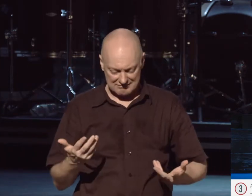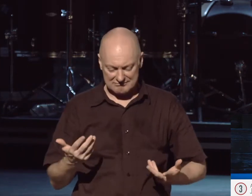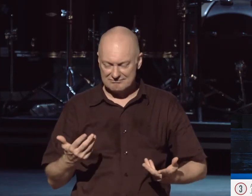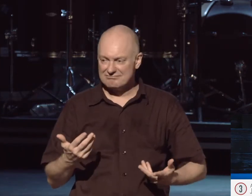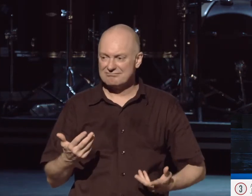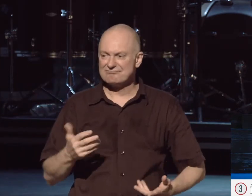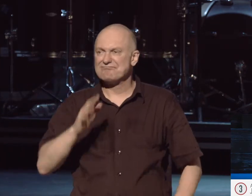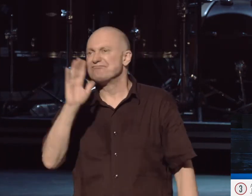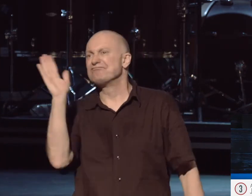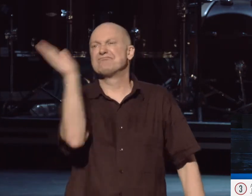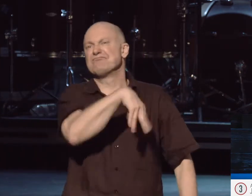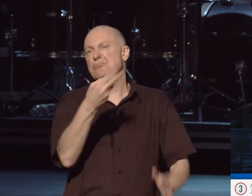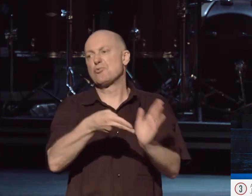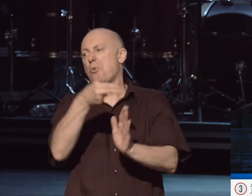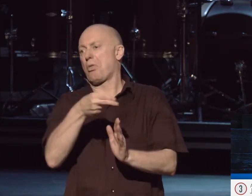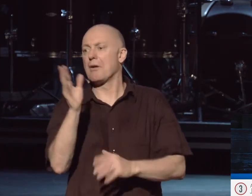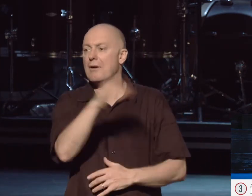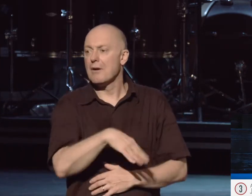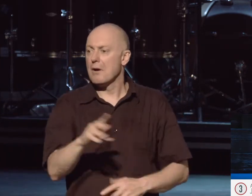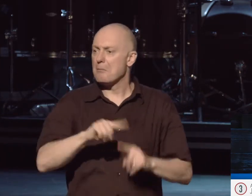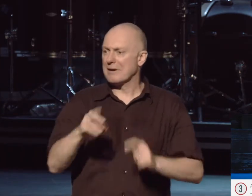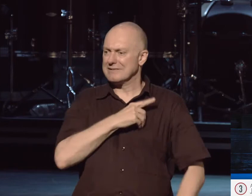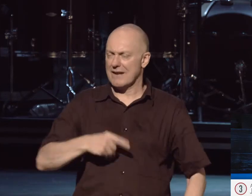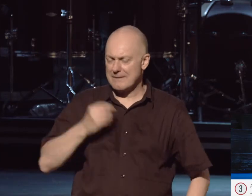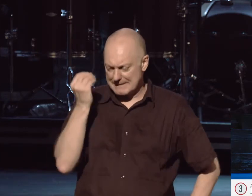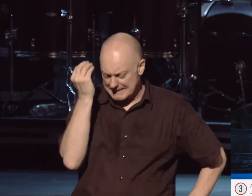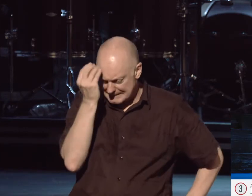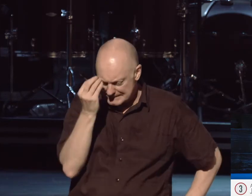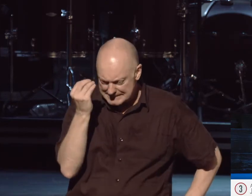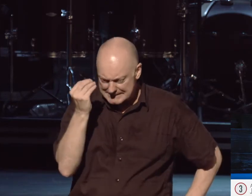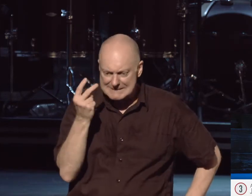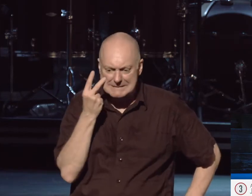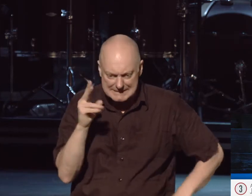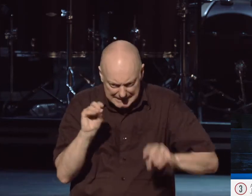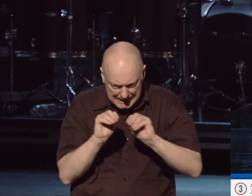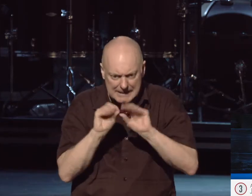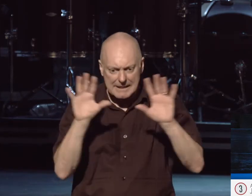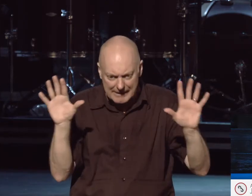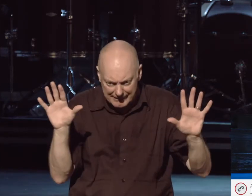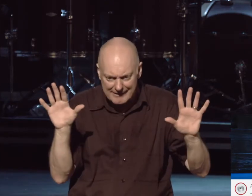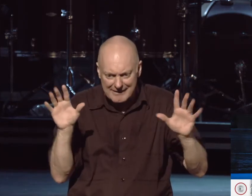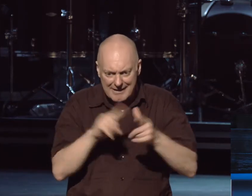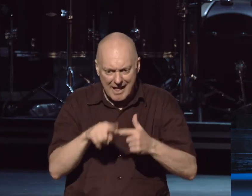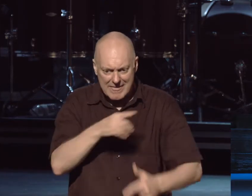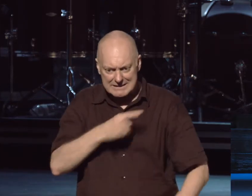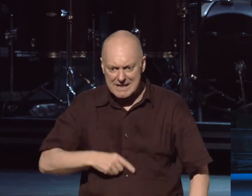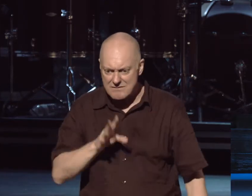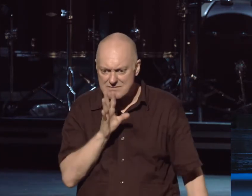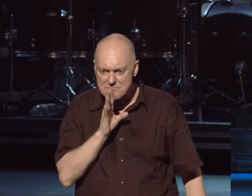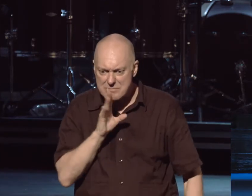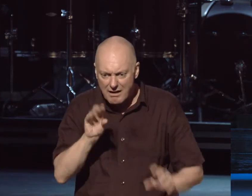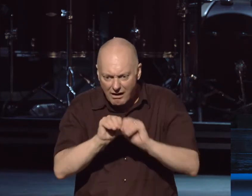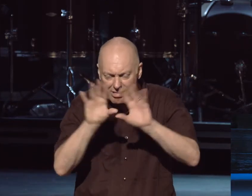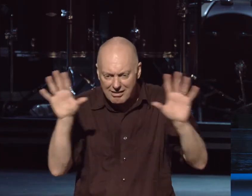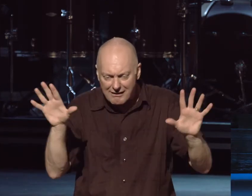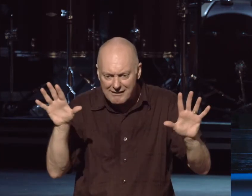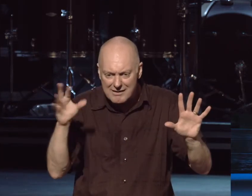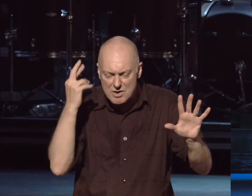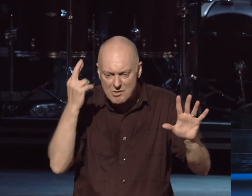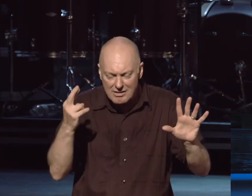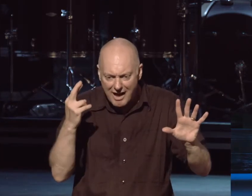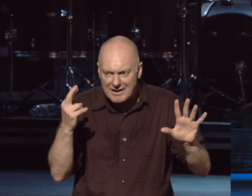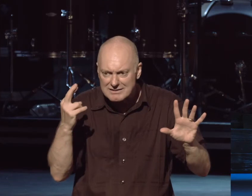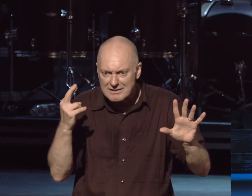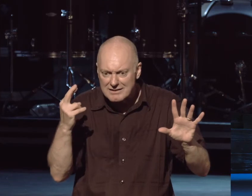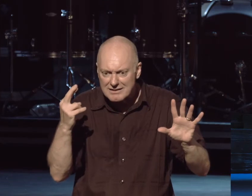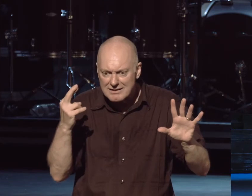But David here, he's thinking clearly, seeing clearly, and therefore he's speaking clearly, and he sees the source of his sin, ready?